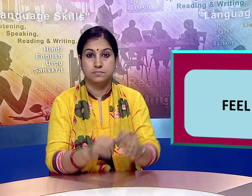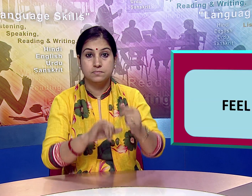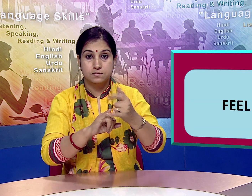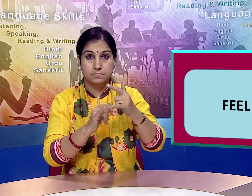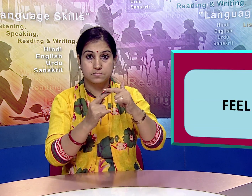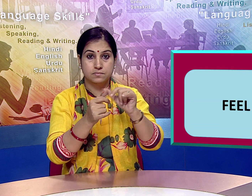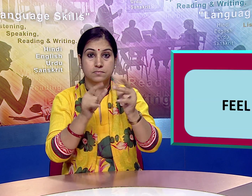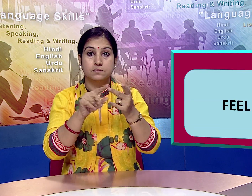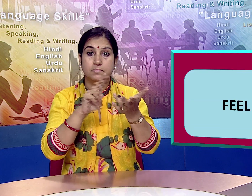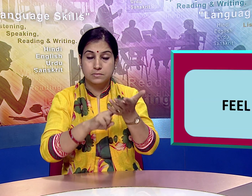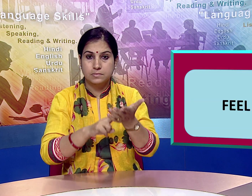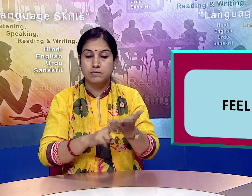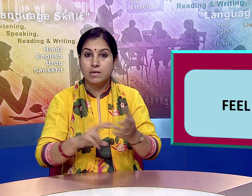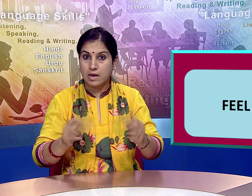Stain can also